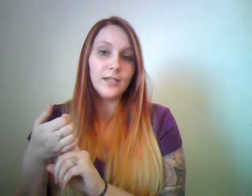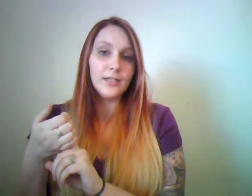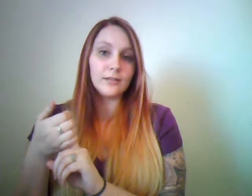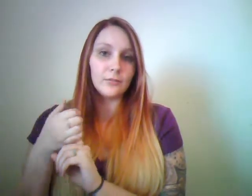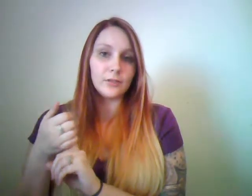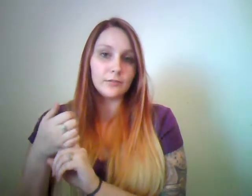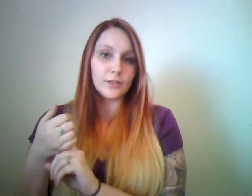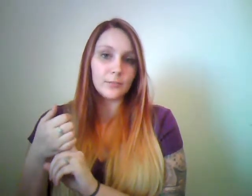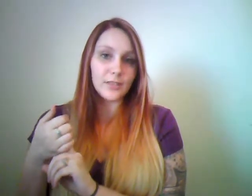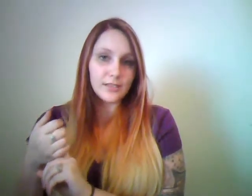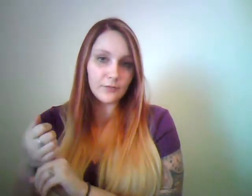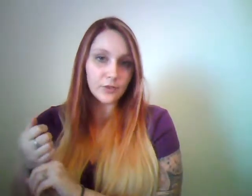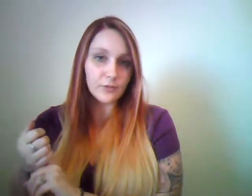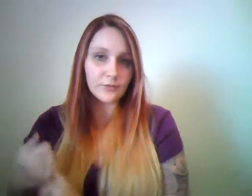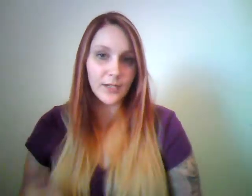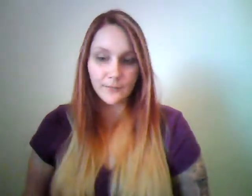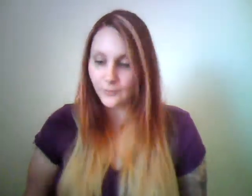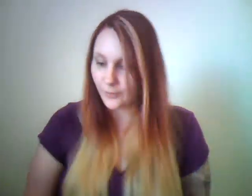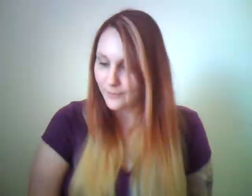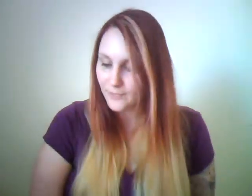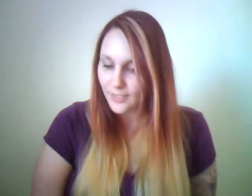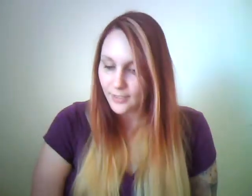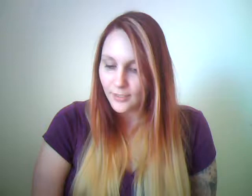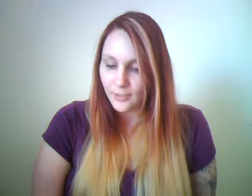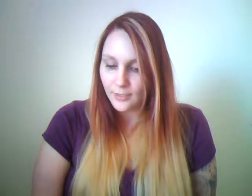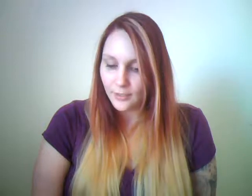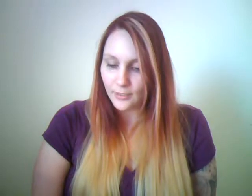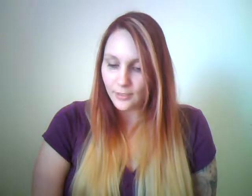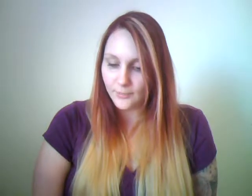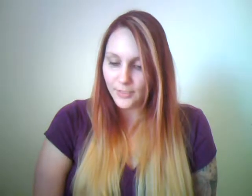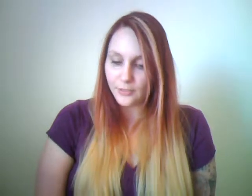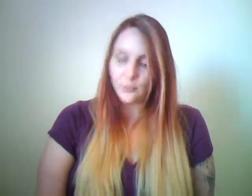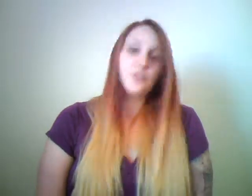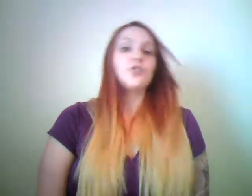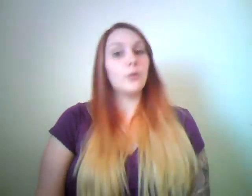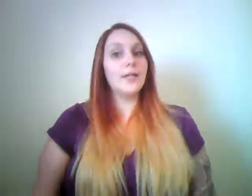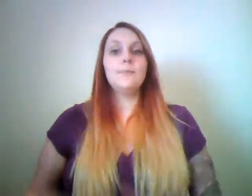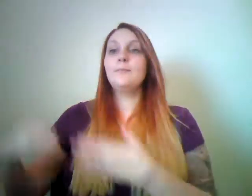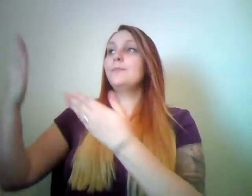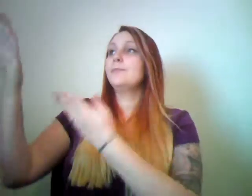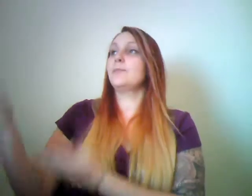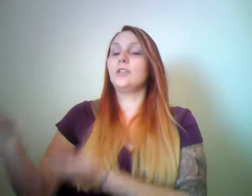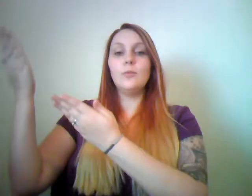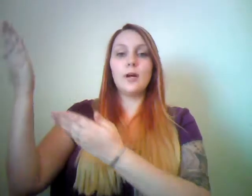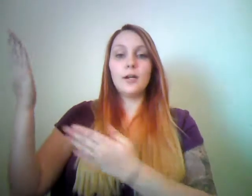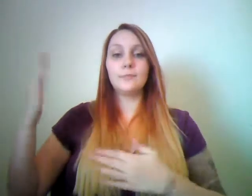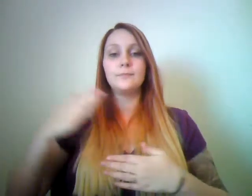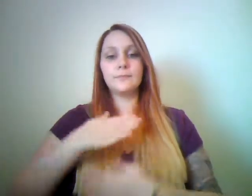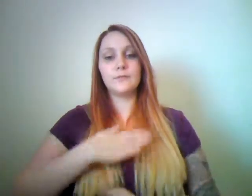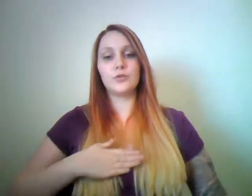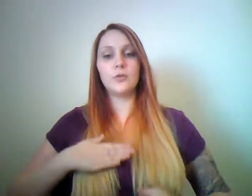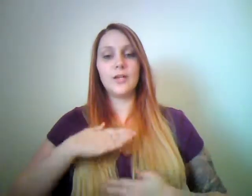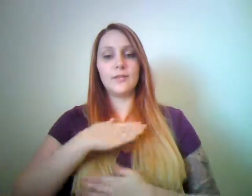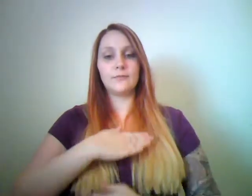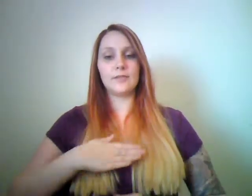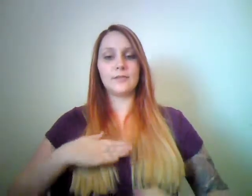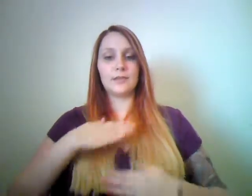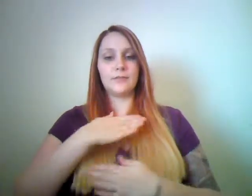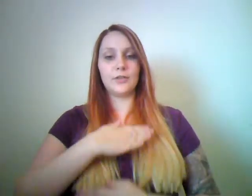than what the lyric by itself shows, right? Okay. Your joy, you are. Joy is a sign for